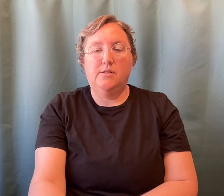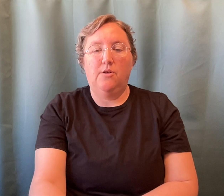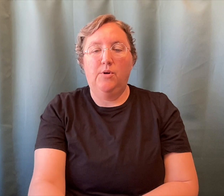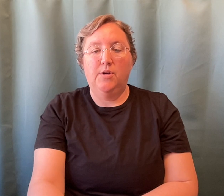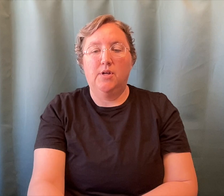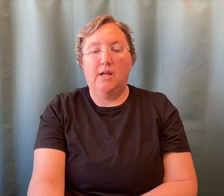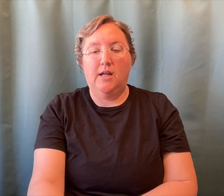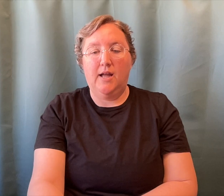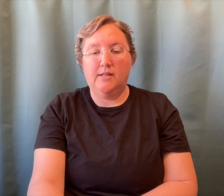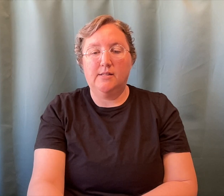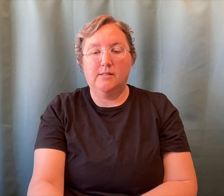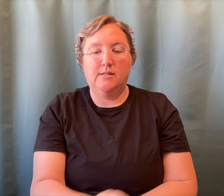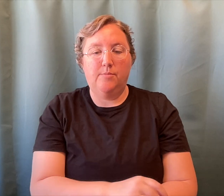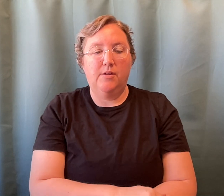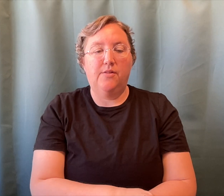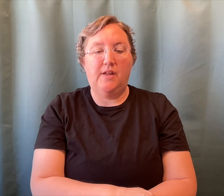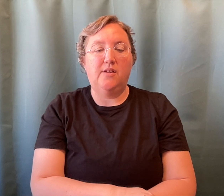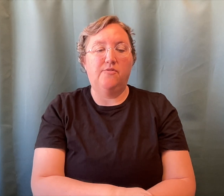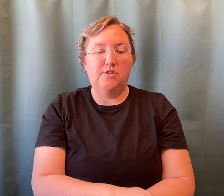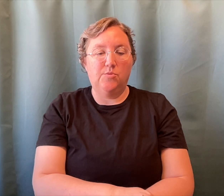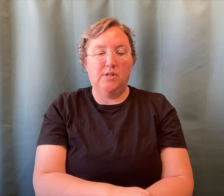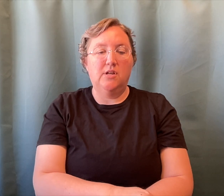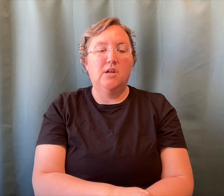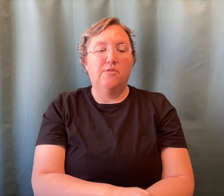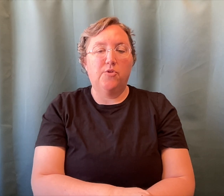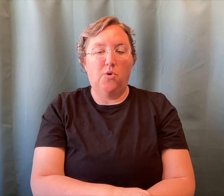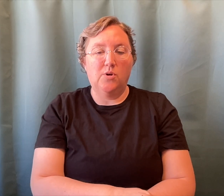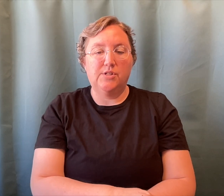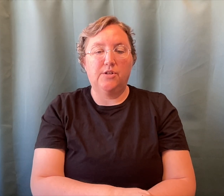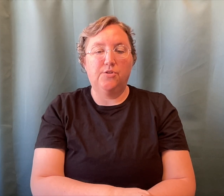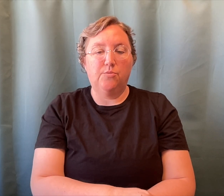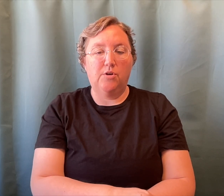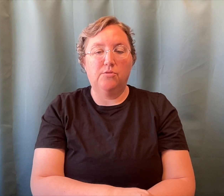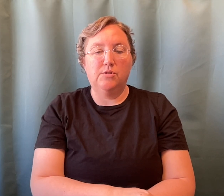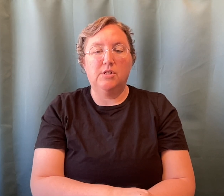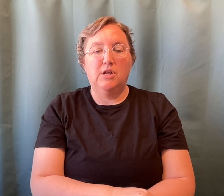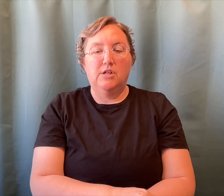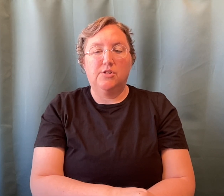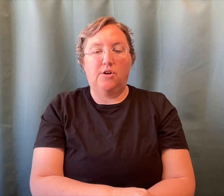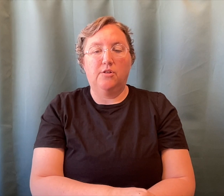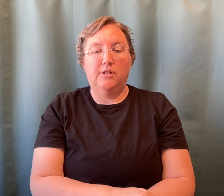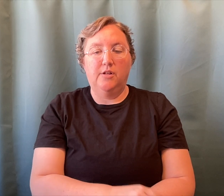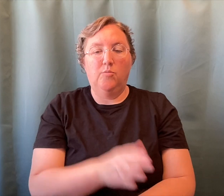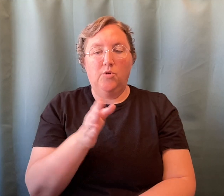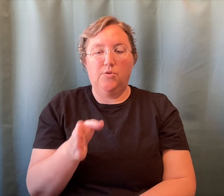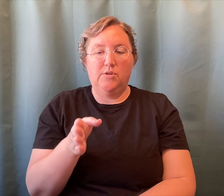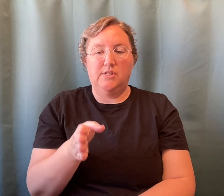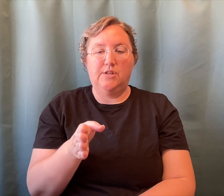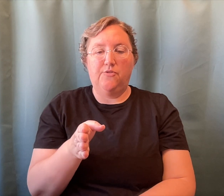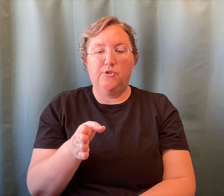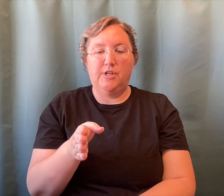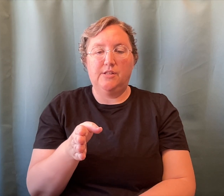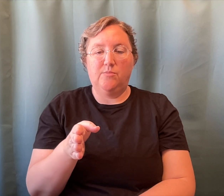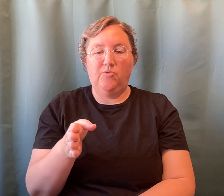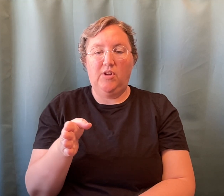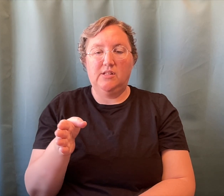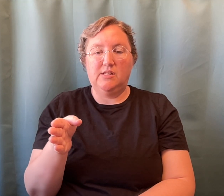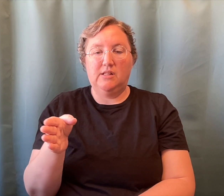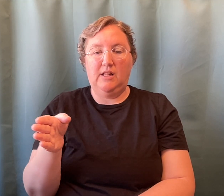So accent step, think visually. For horizontal rows, start a little more towards the center of your chest and move your hands slightly